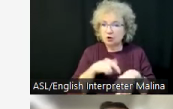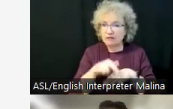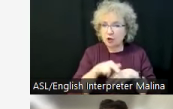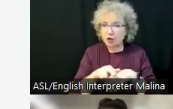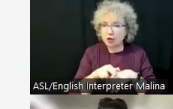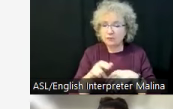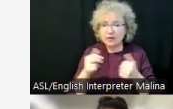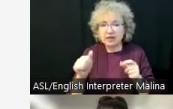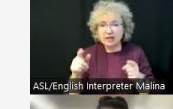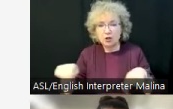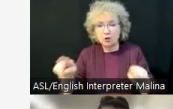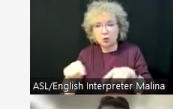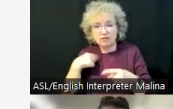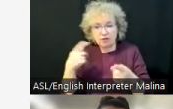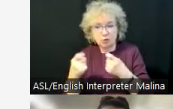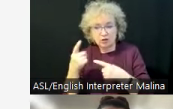have any questions for me?